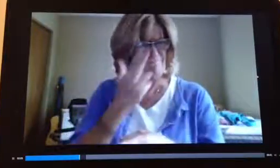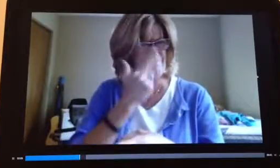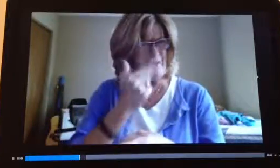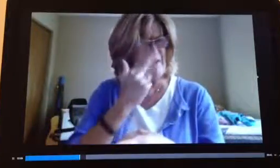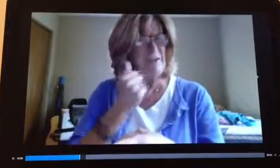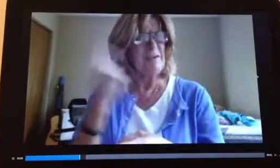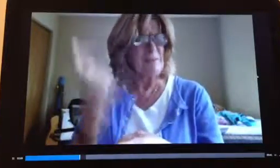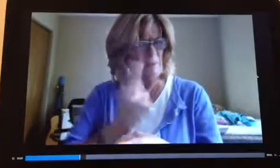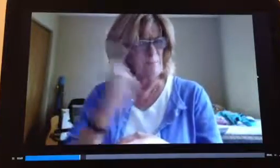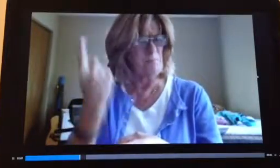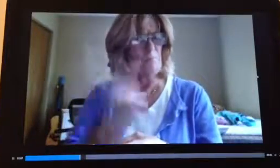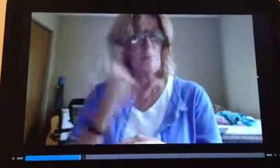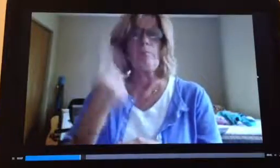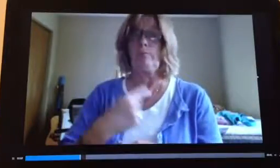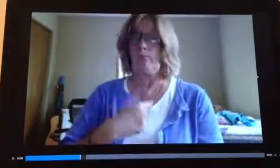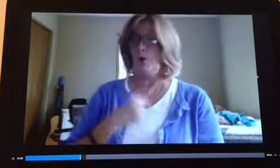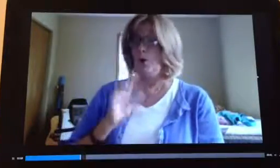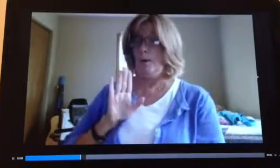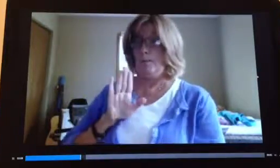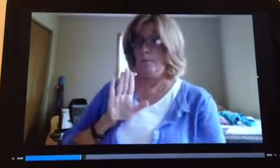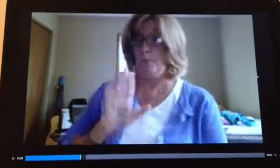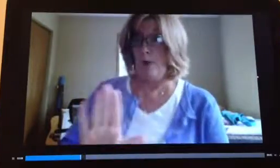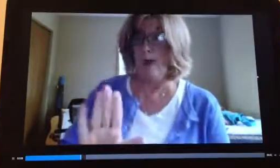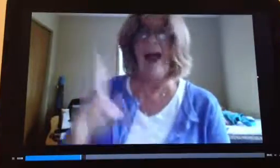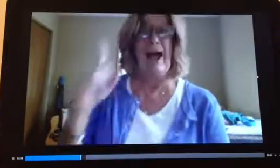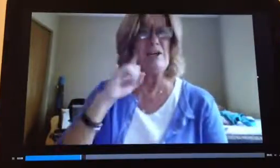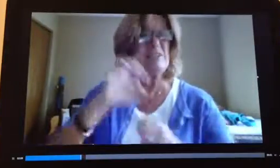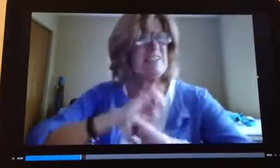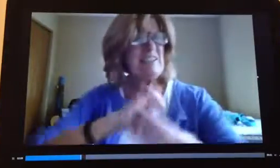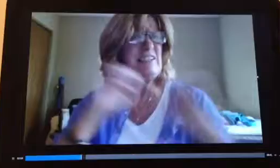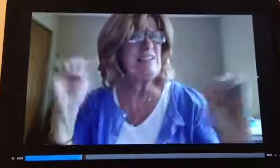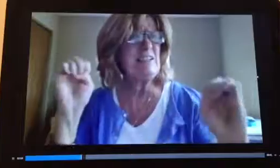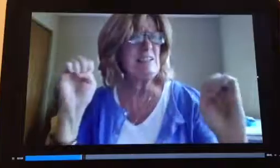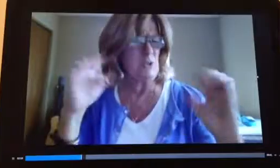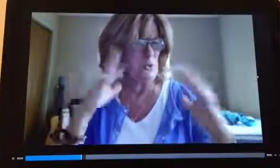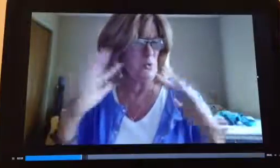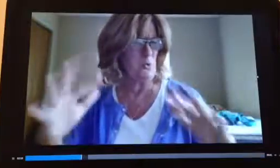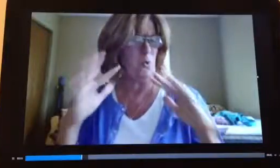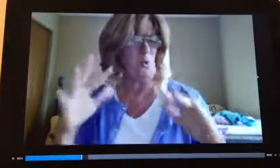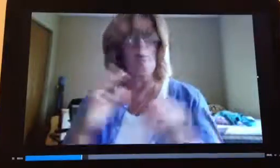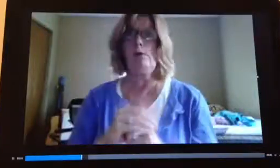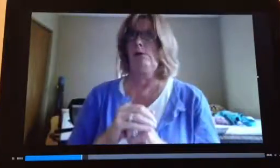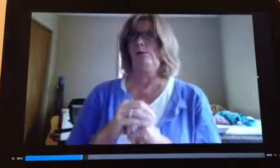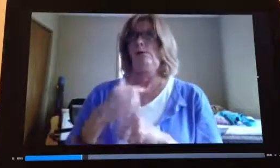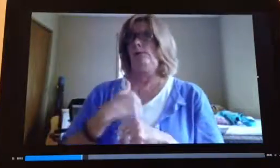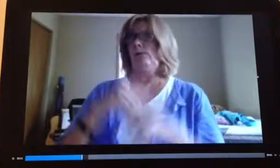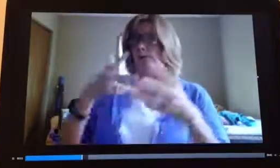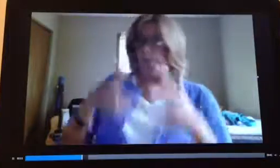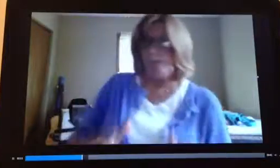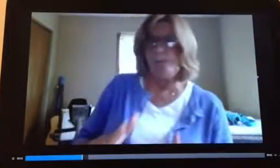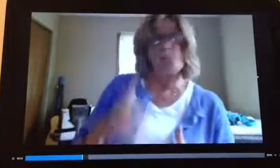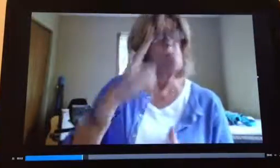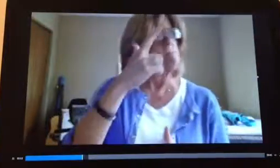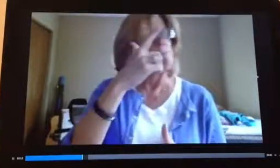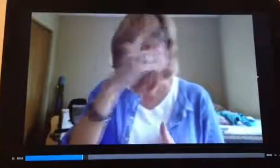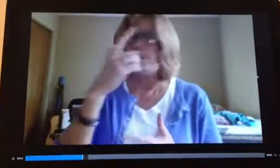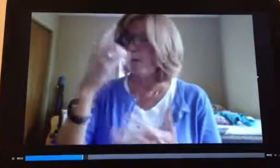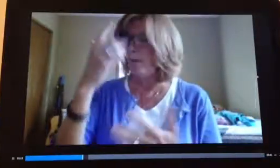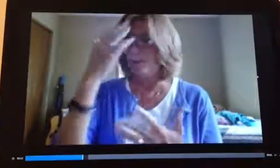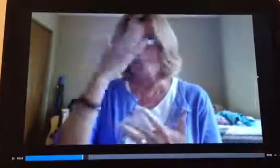So when I got into my car going over to Tori's, I noticed it was making a funny sound, and when I would hit my brakes, it would